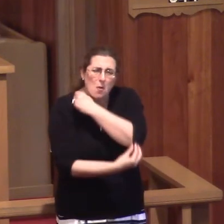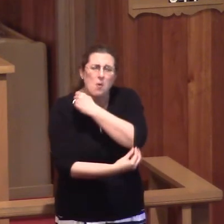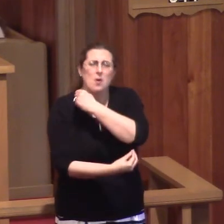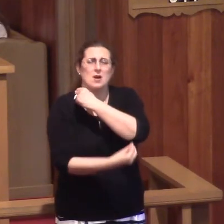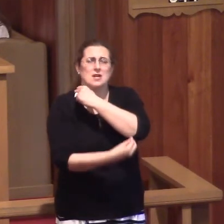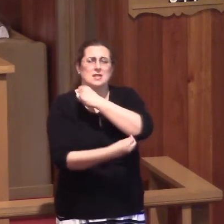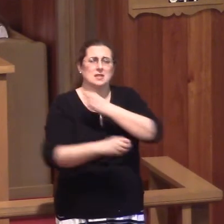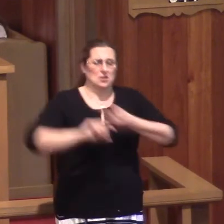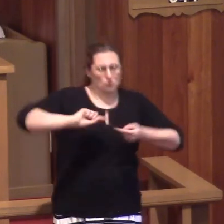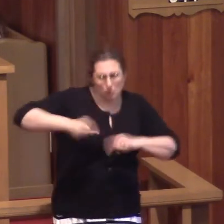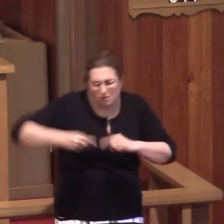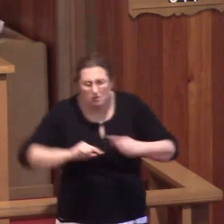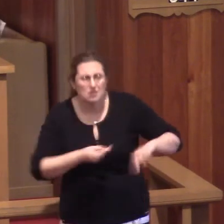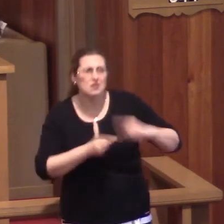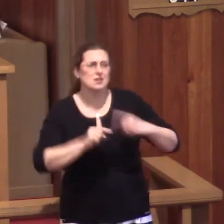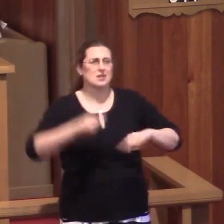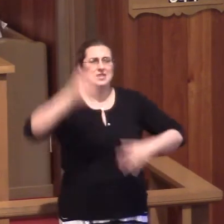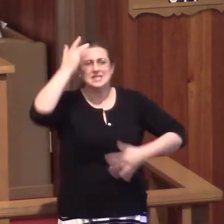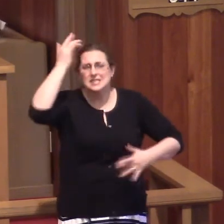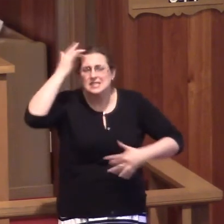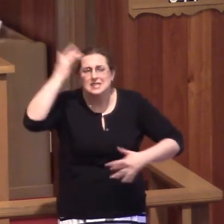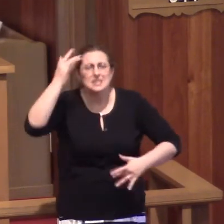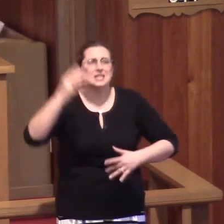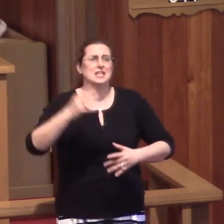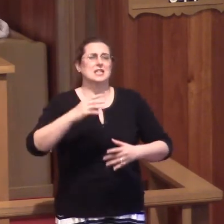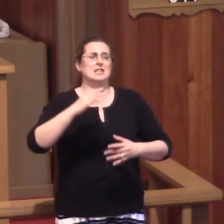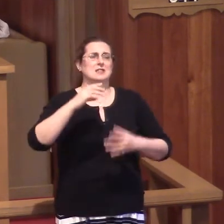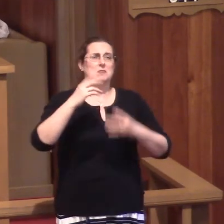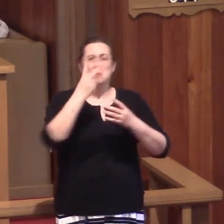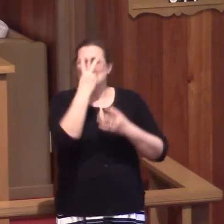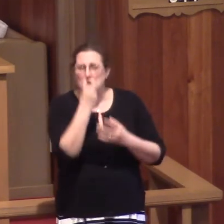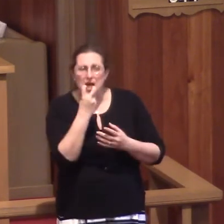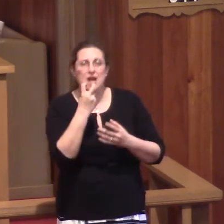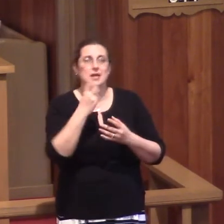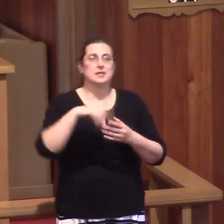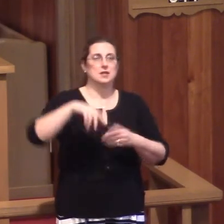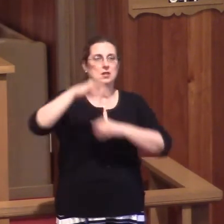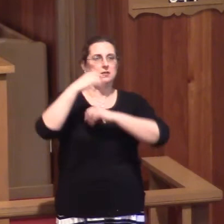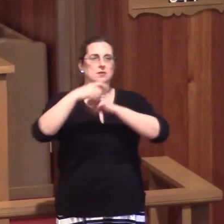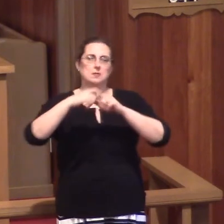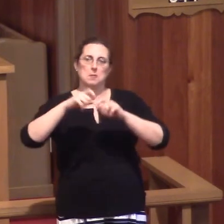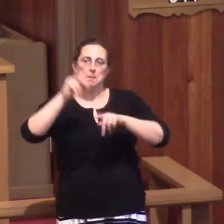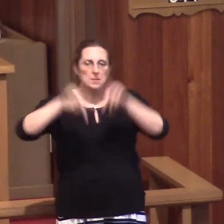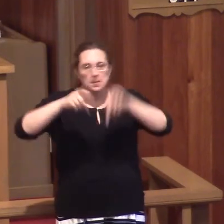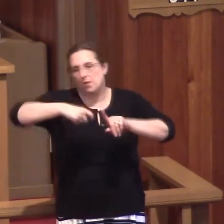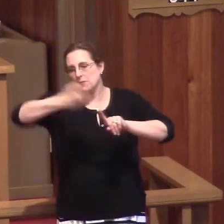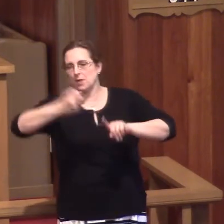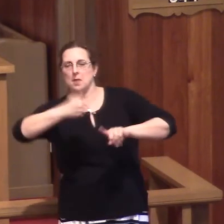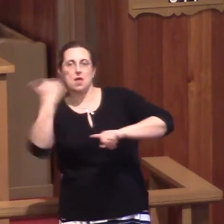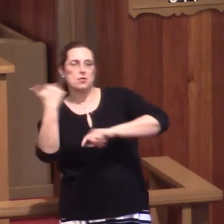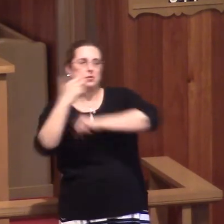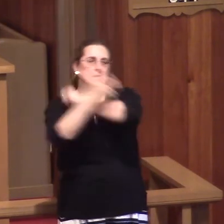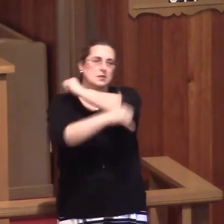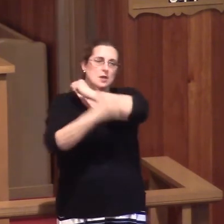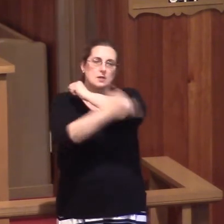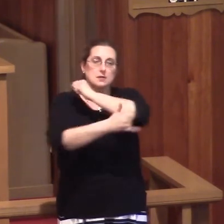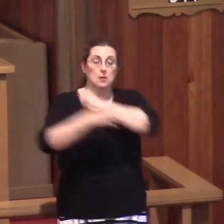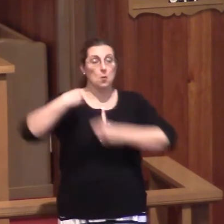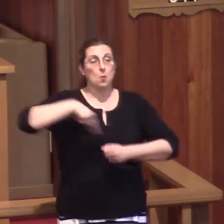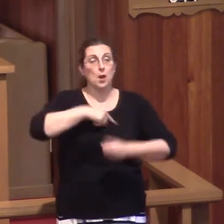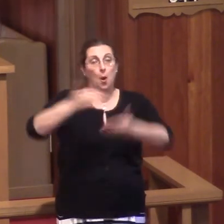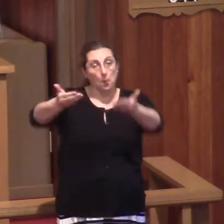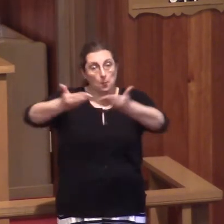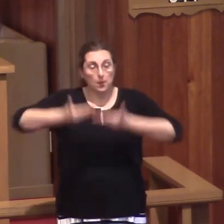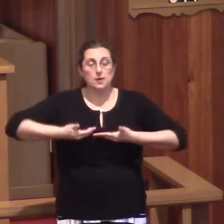We are the foreigners From the highways And hedges. We are Gentiles Who have been Welcomed To the feast.